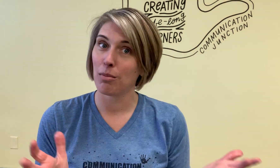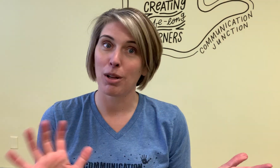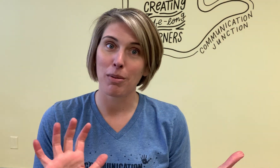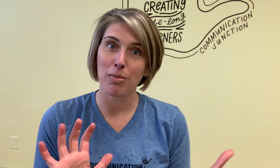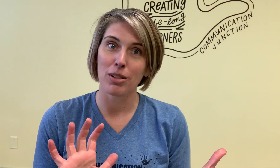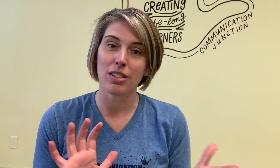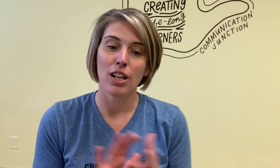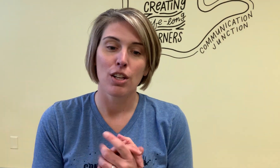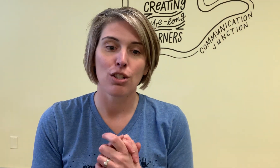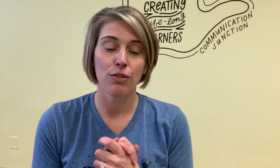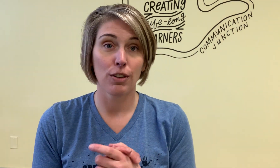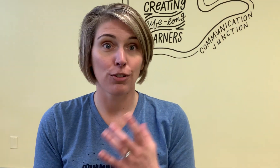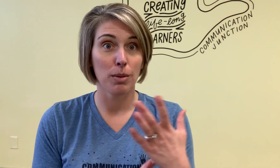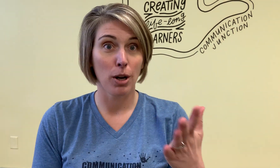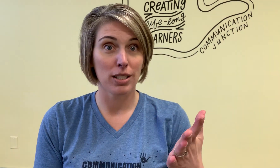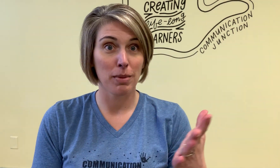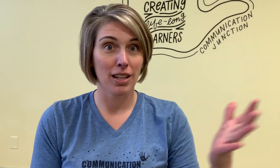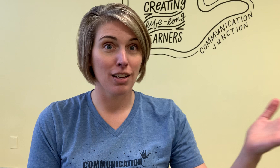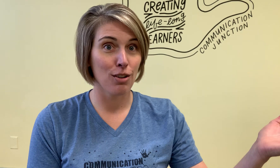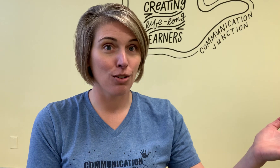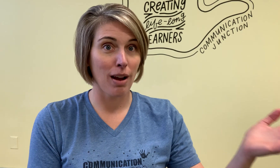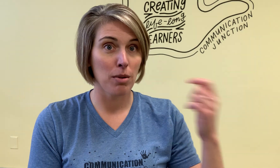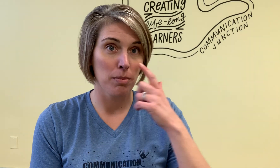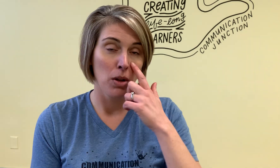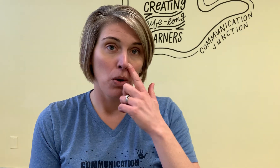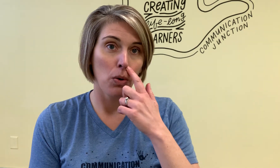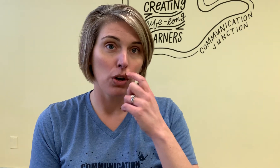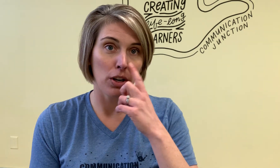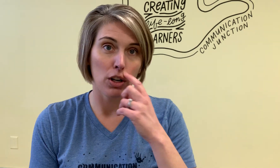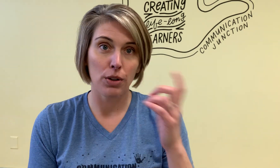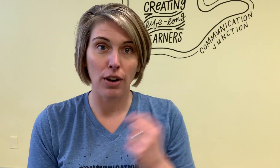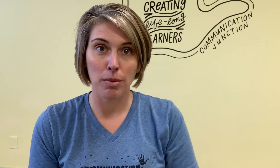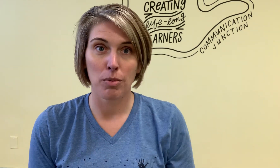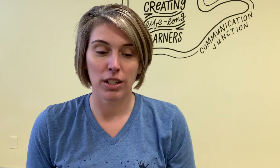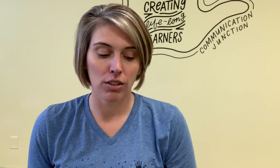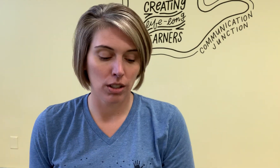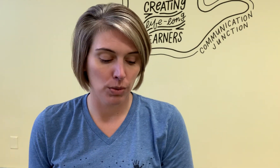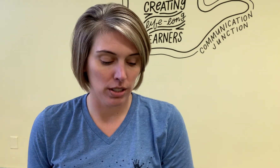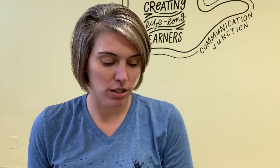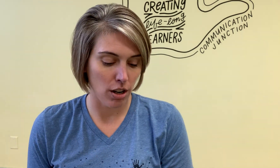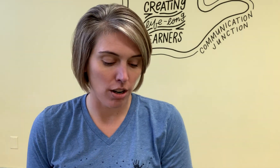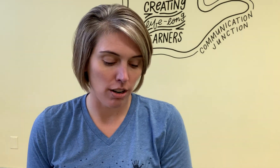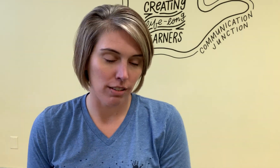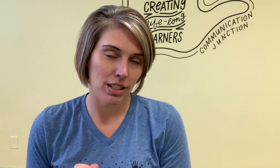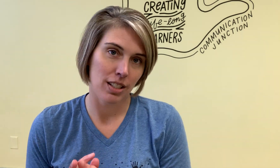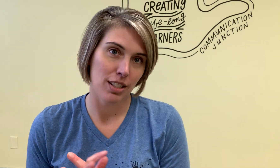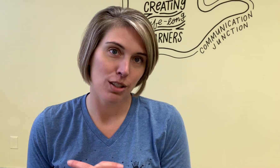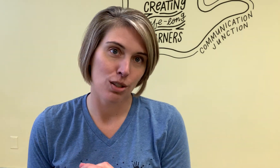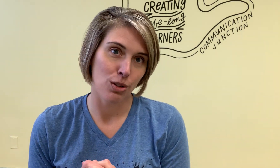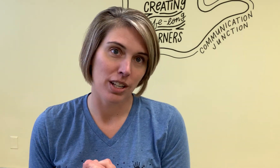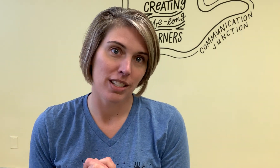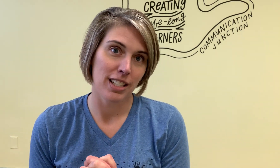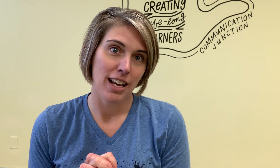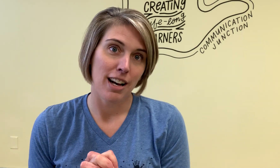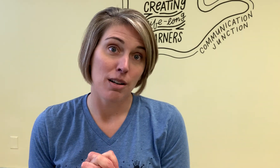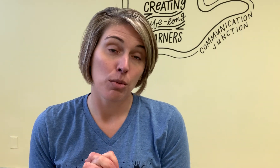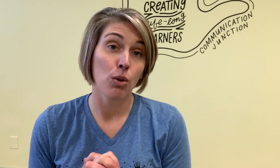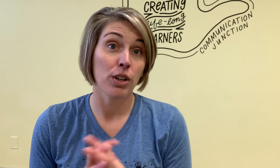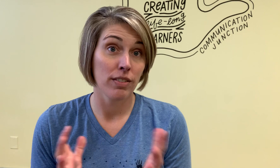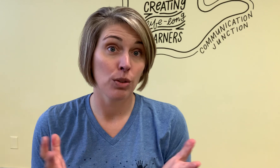blow bubbles. So feel free to pause me and go grab them, or go and grab them while your little ones are listening to the stories, or even when we